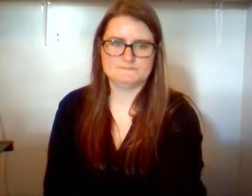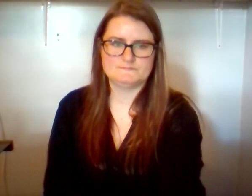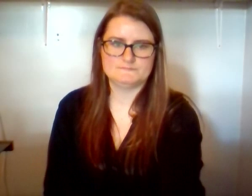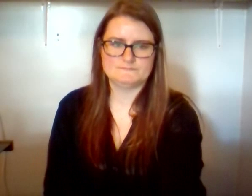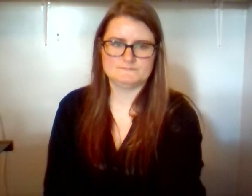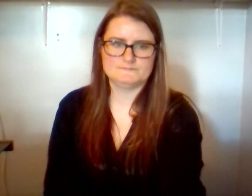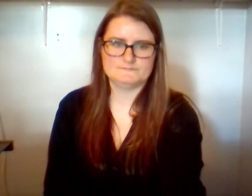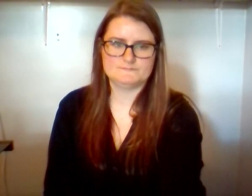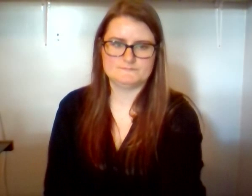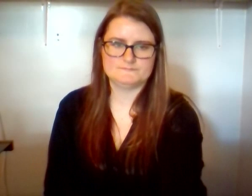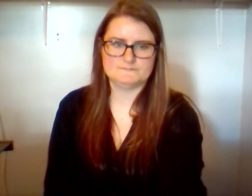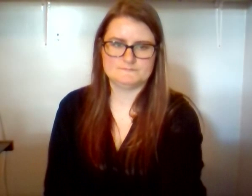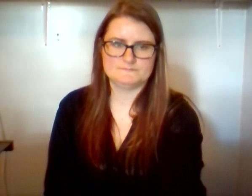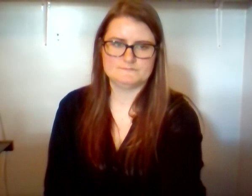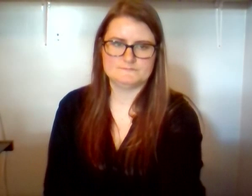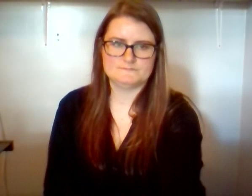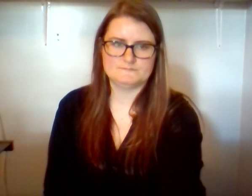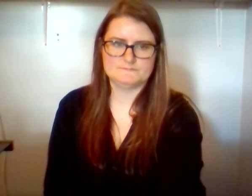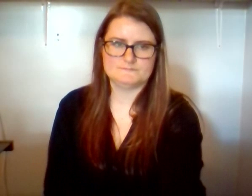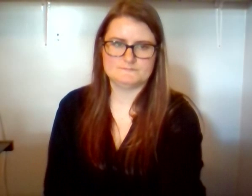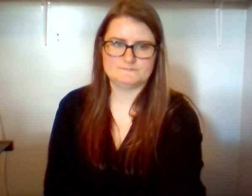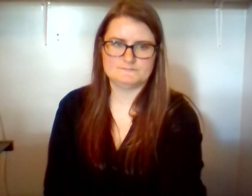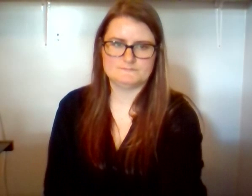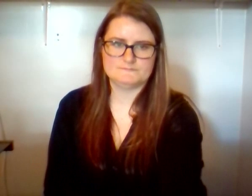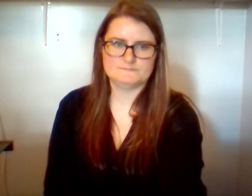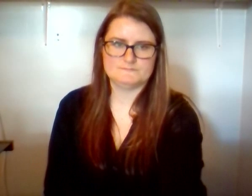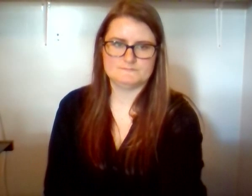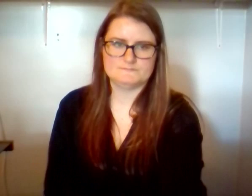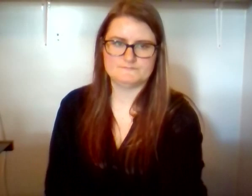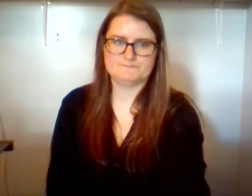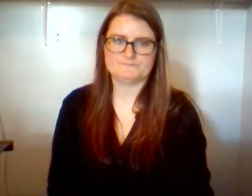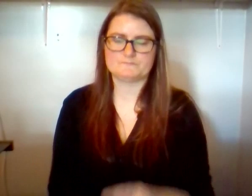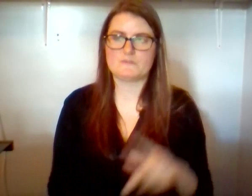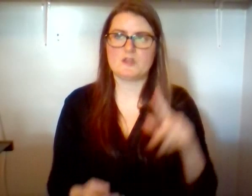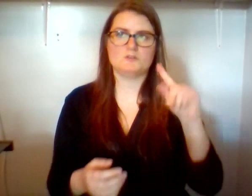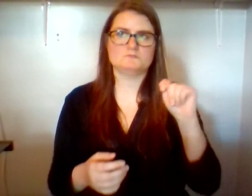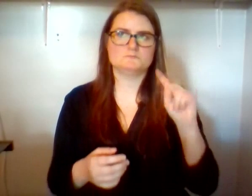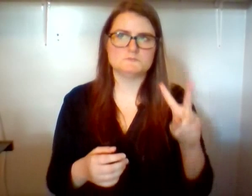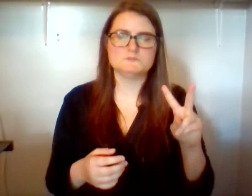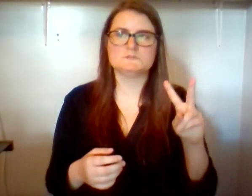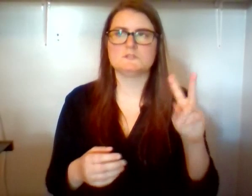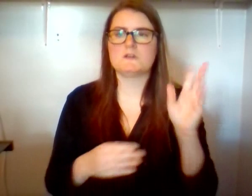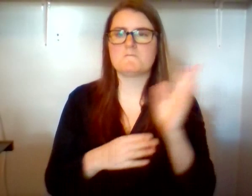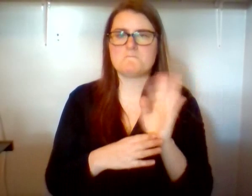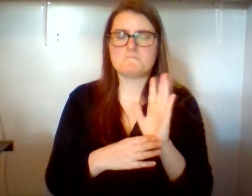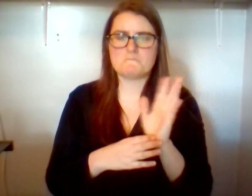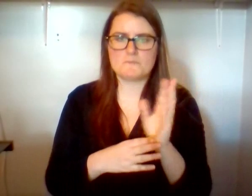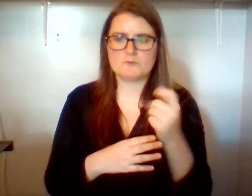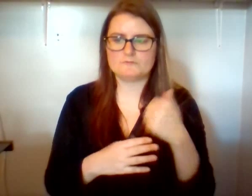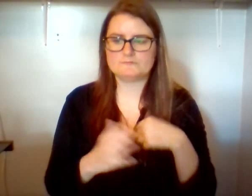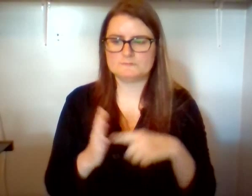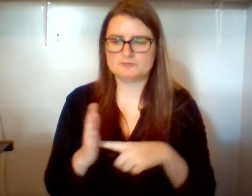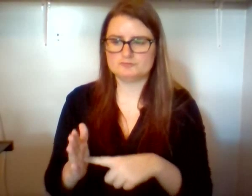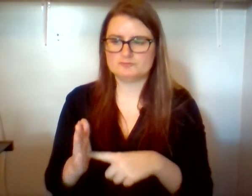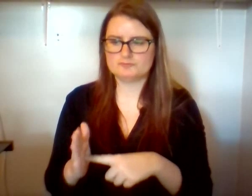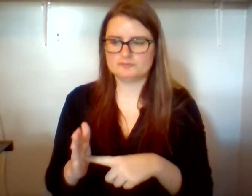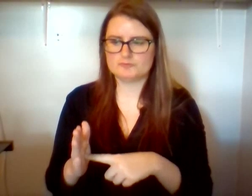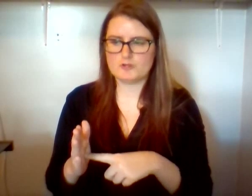awakening some sexual desire, or watch an advertisement between a TV program, or go to any movie almost without some kind of titillation.